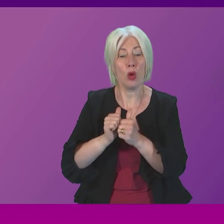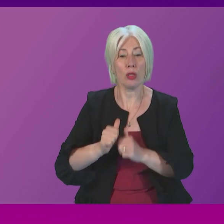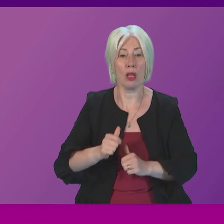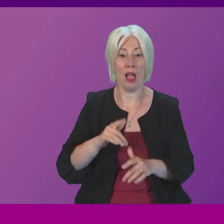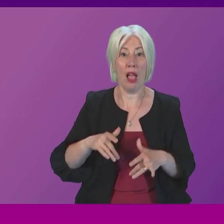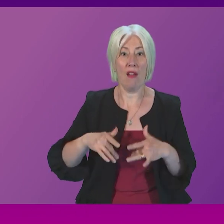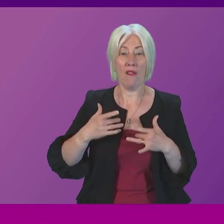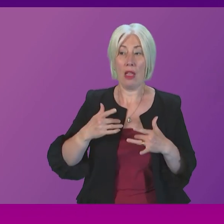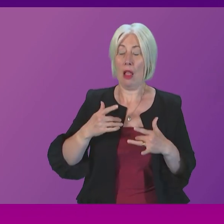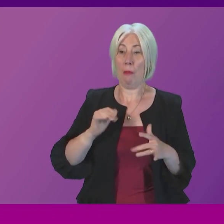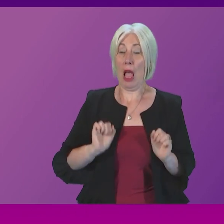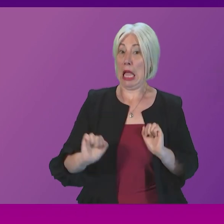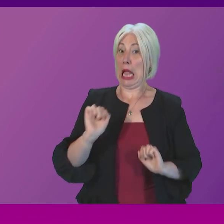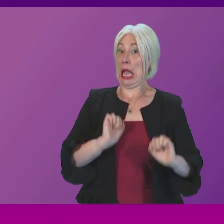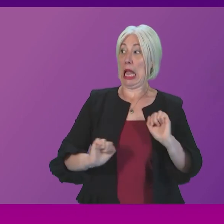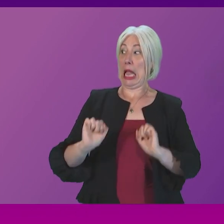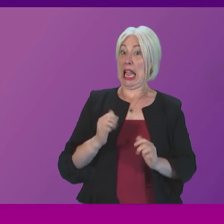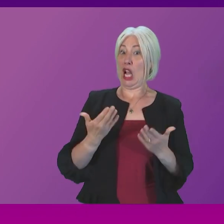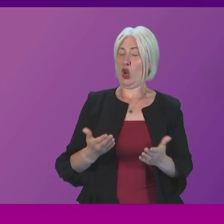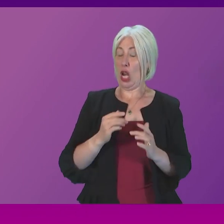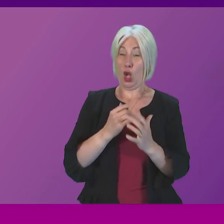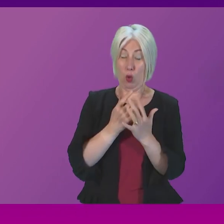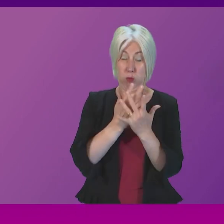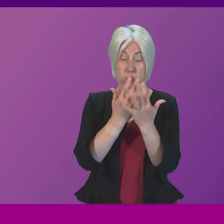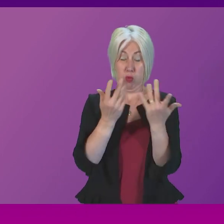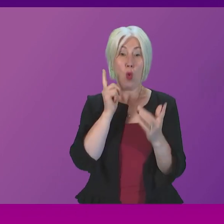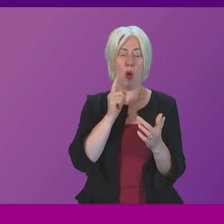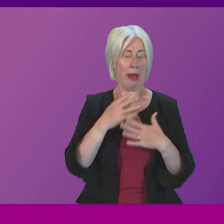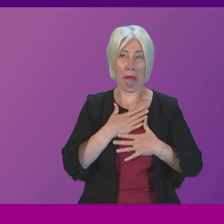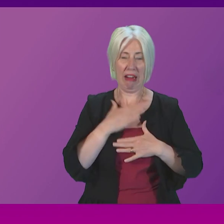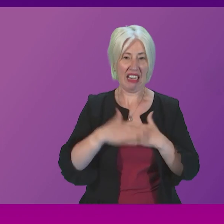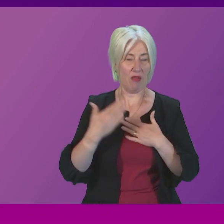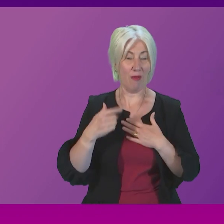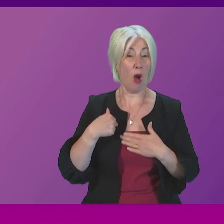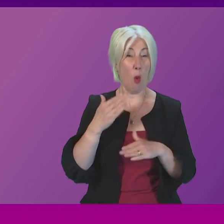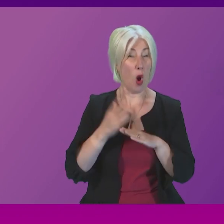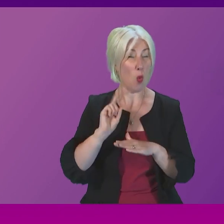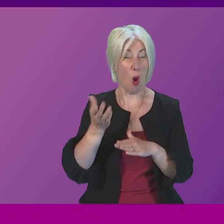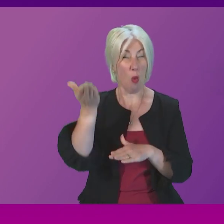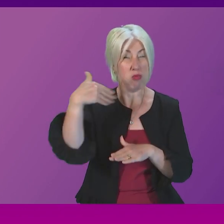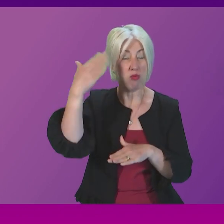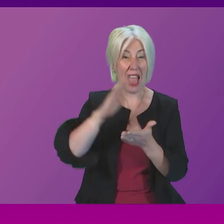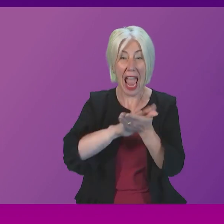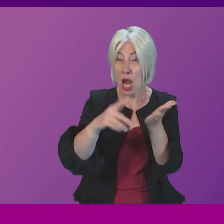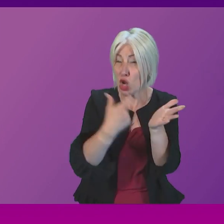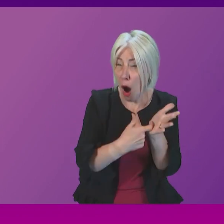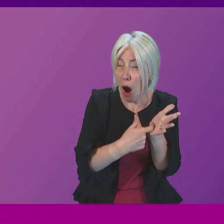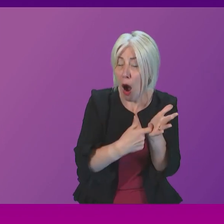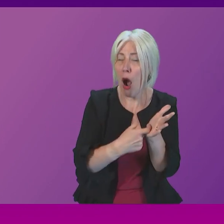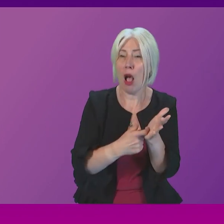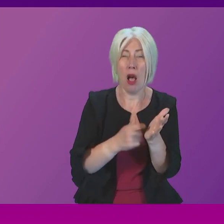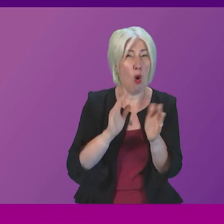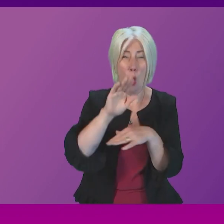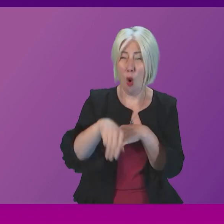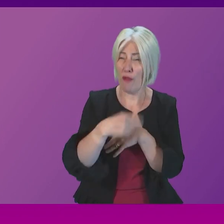daunting. I've never been in a room where it's so many women. So my background is HR, and I've been in HR for